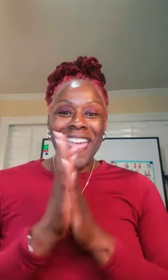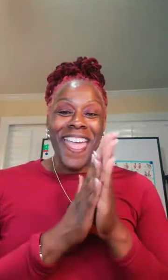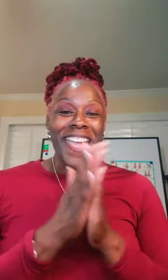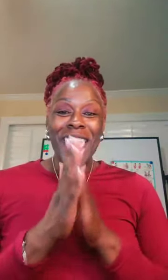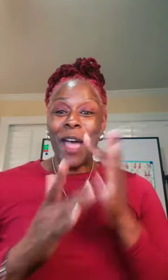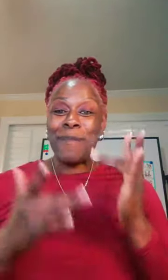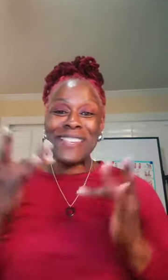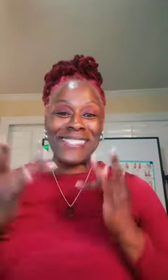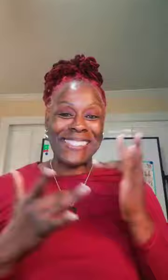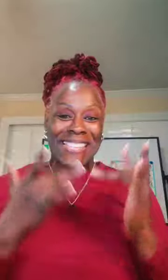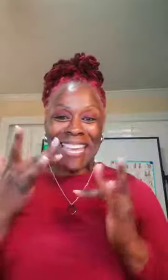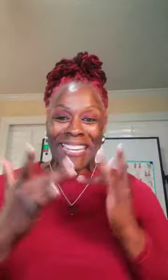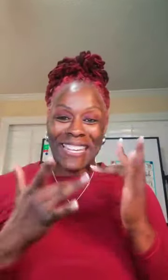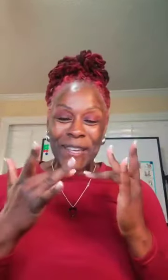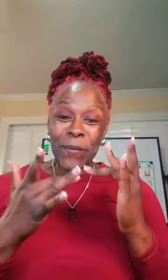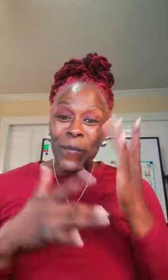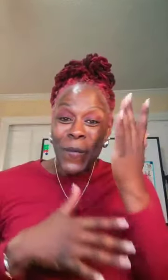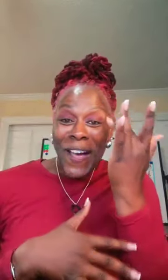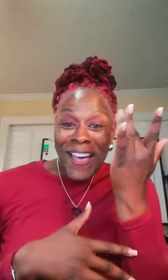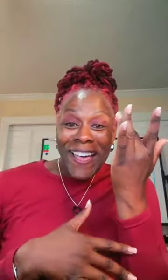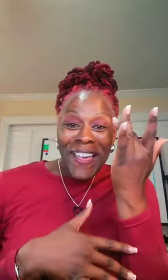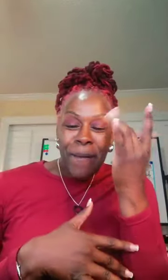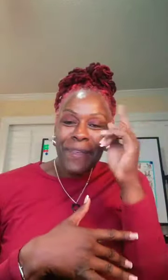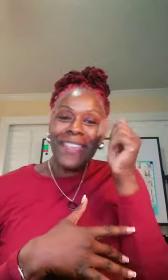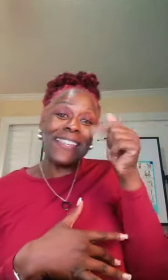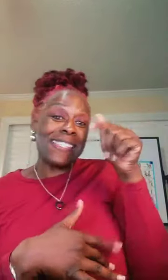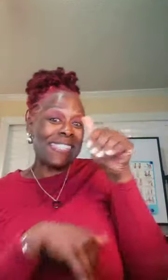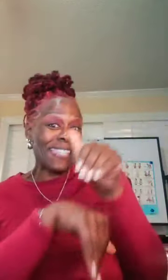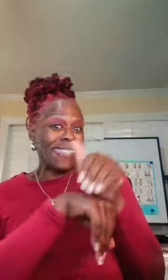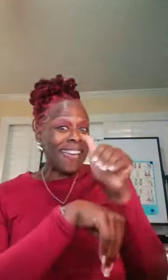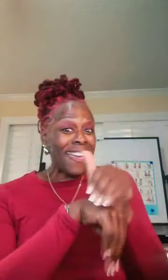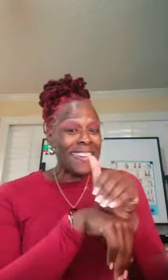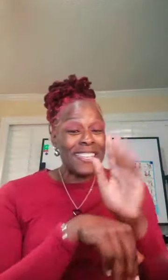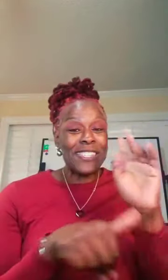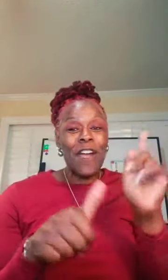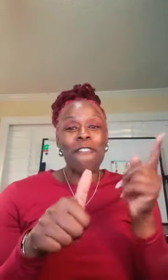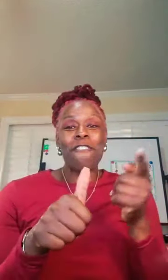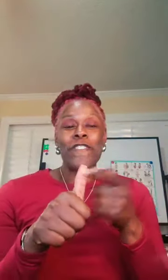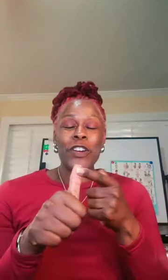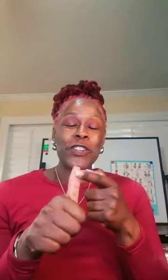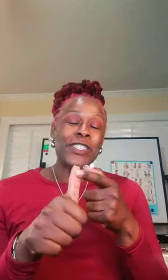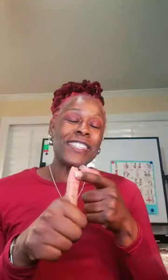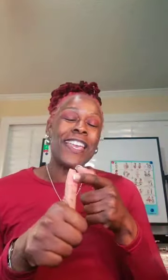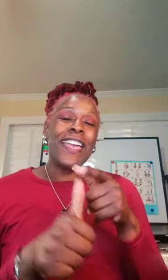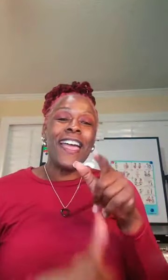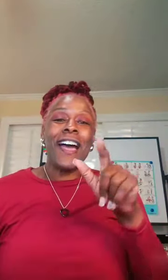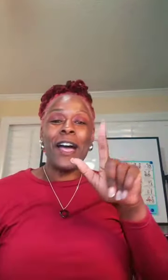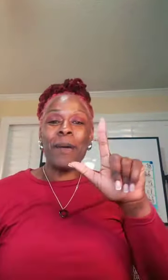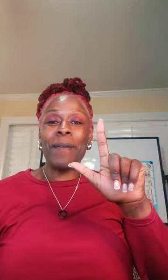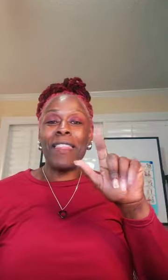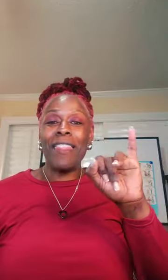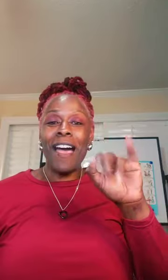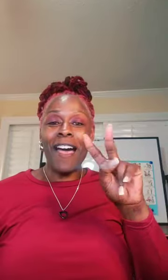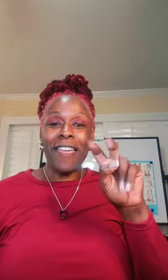And I'm excited. Why? Because tonight is our first live